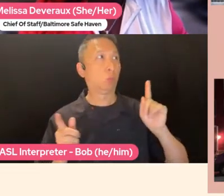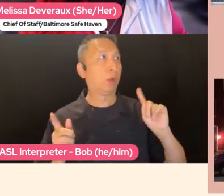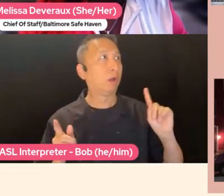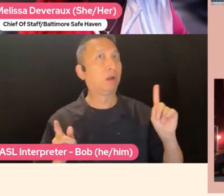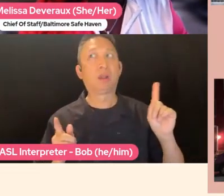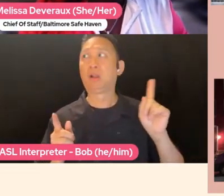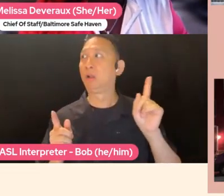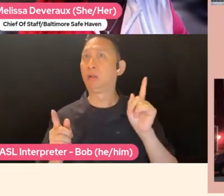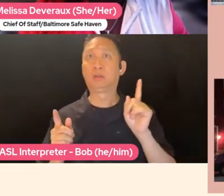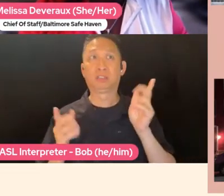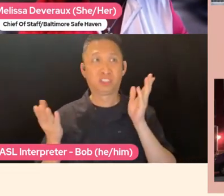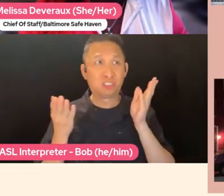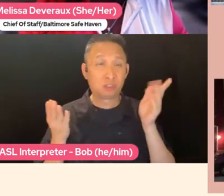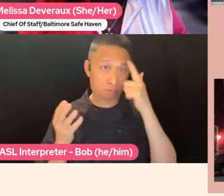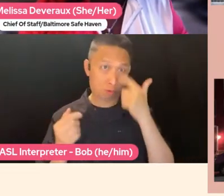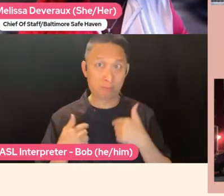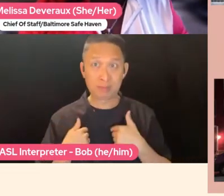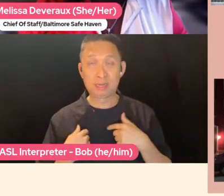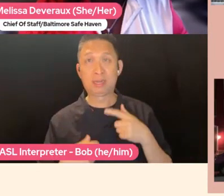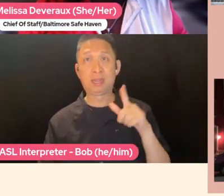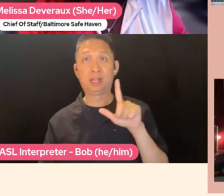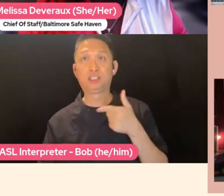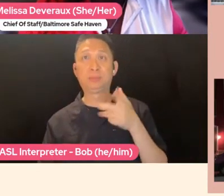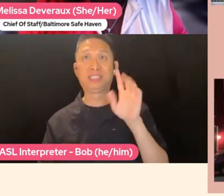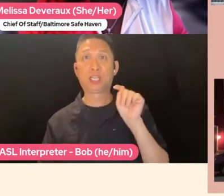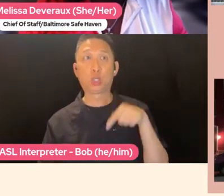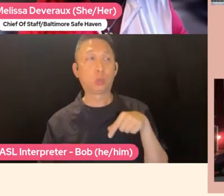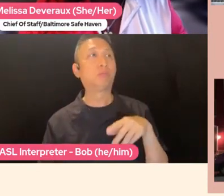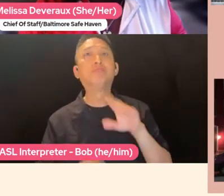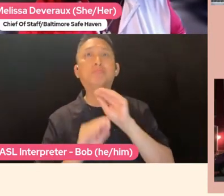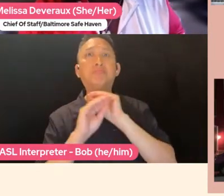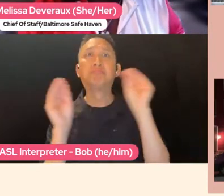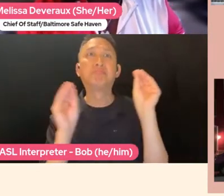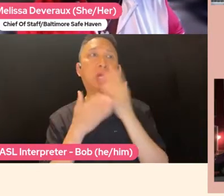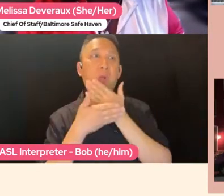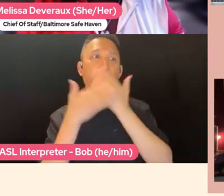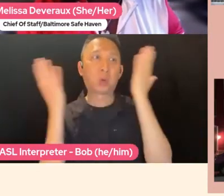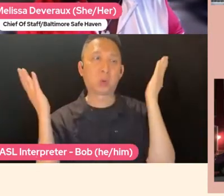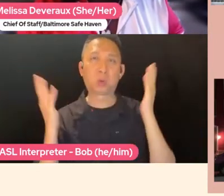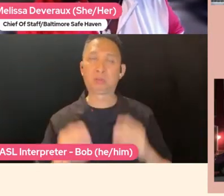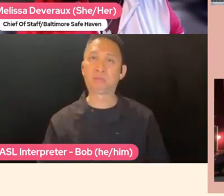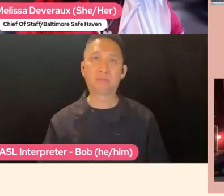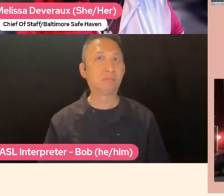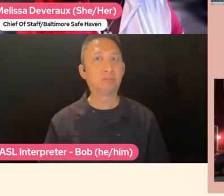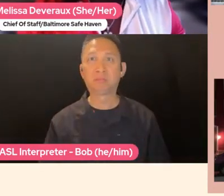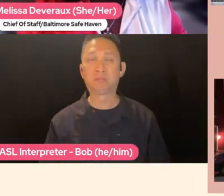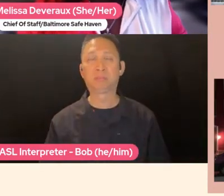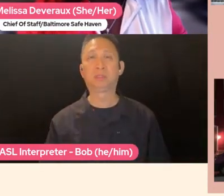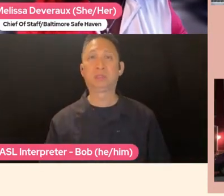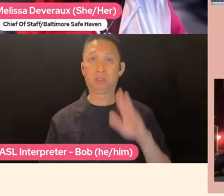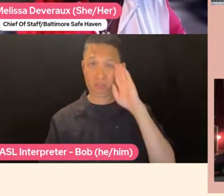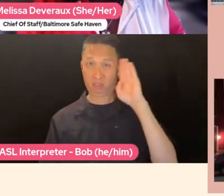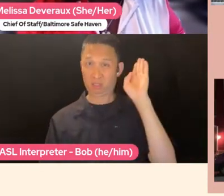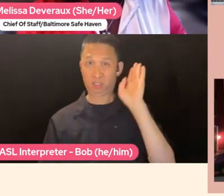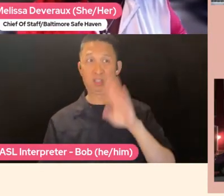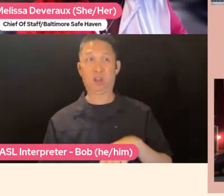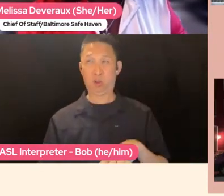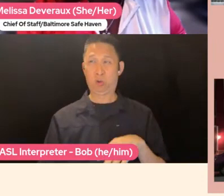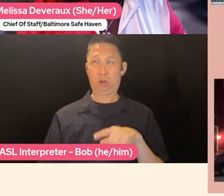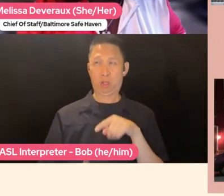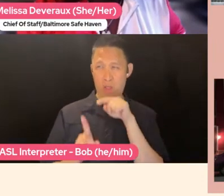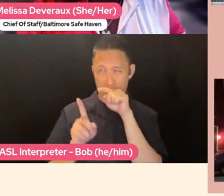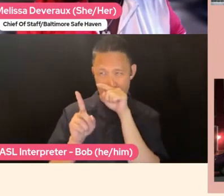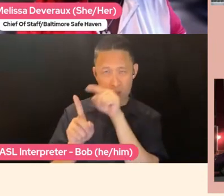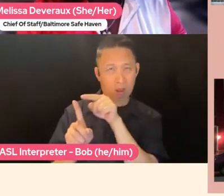for LGBTQ individuals for housing, and most of the times, the housing that was available when I was growing